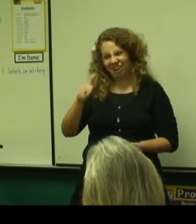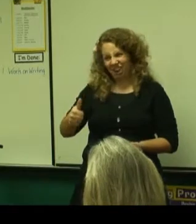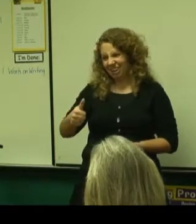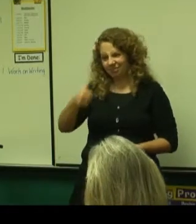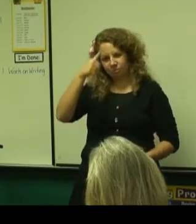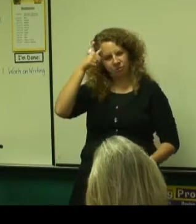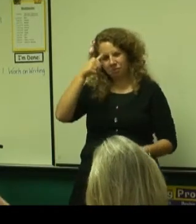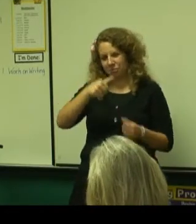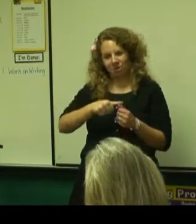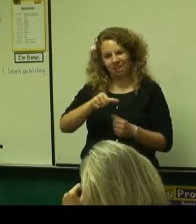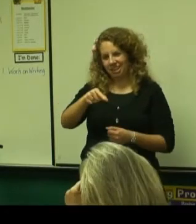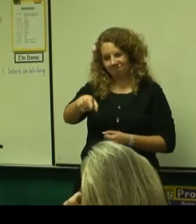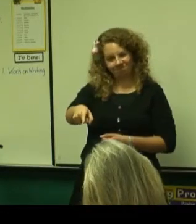not remember he.